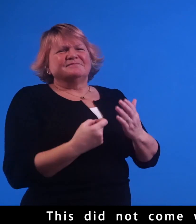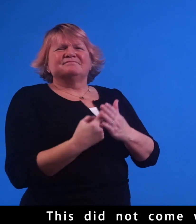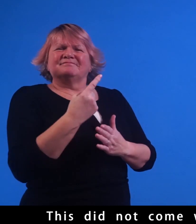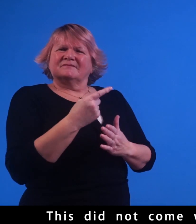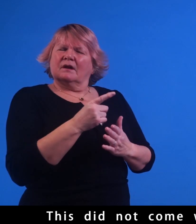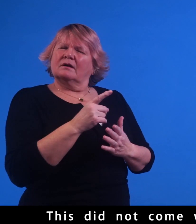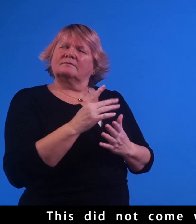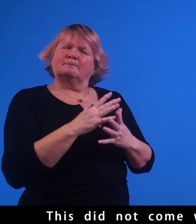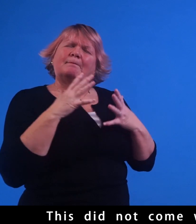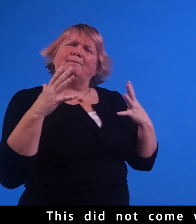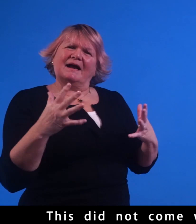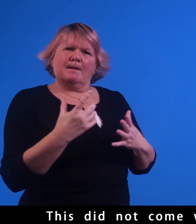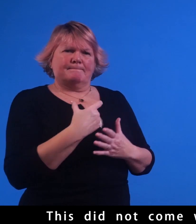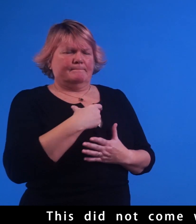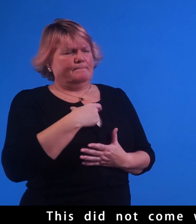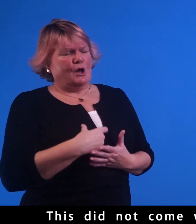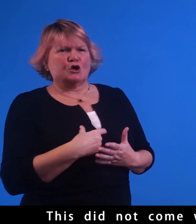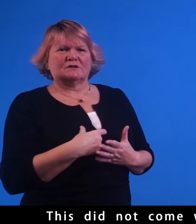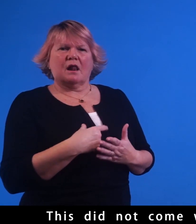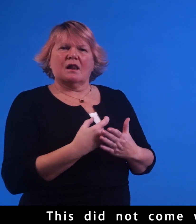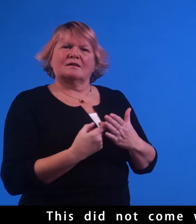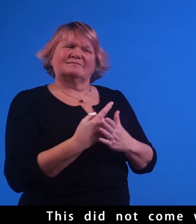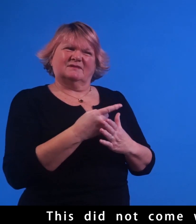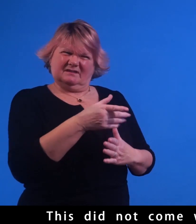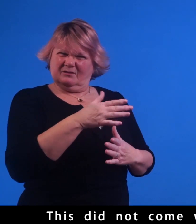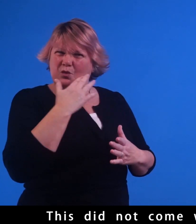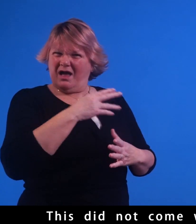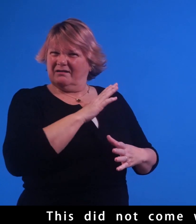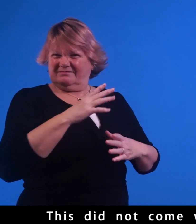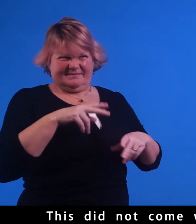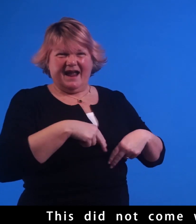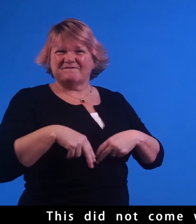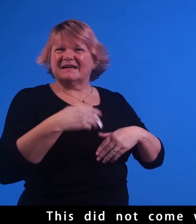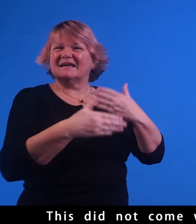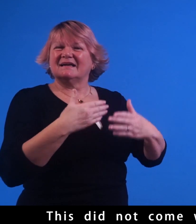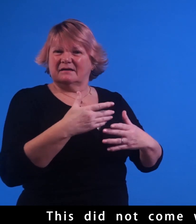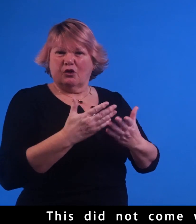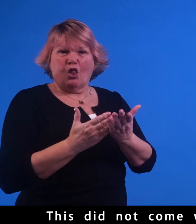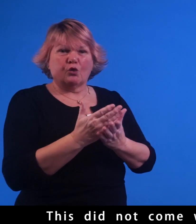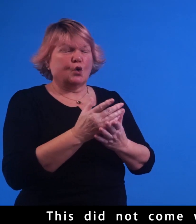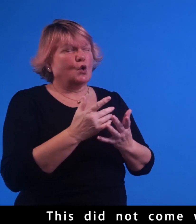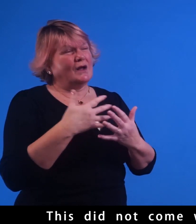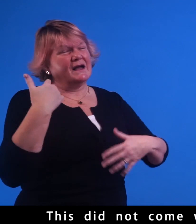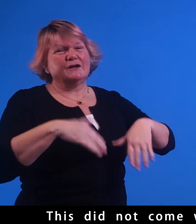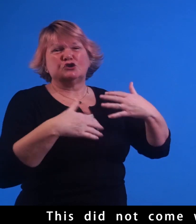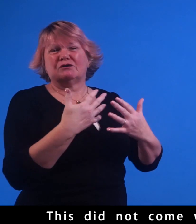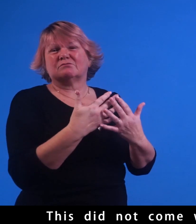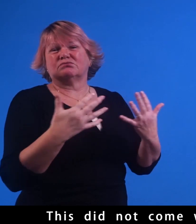This did not come without great personal cost, for in the line of duty he sustained many